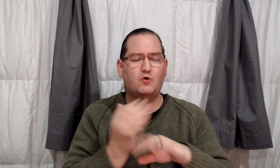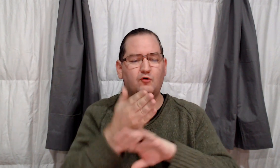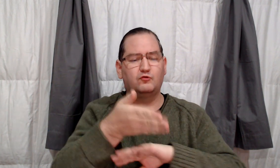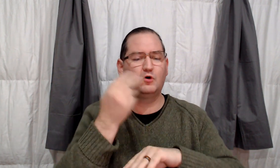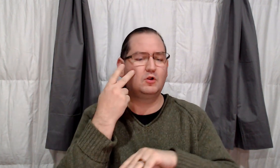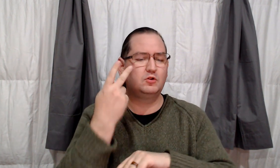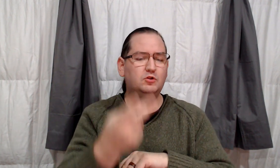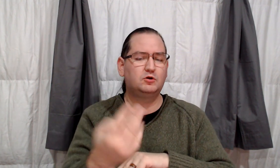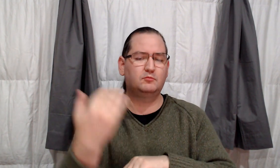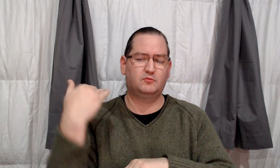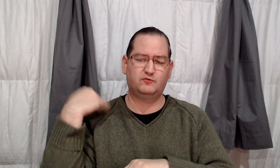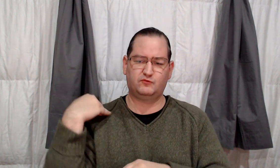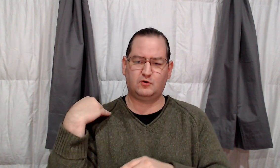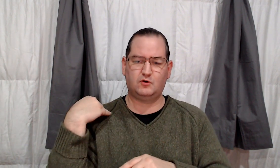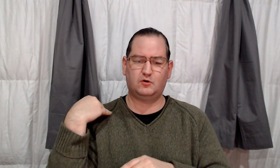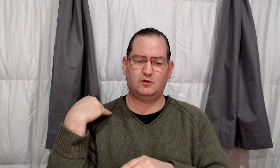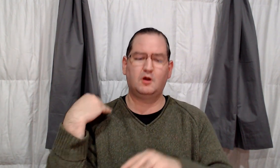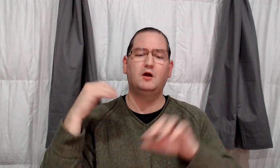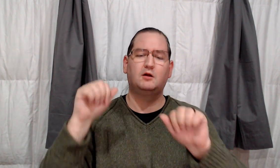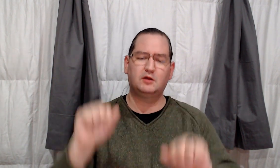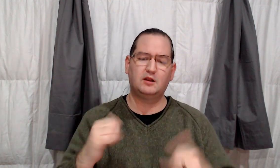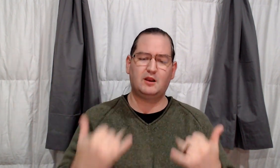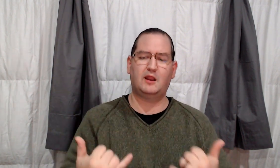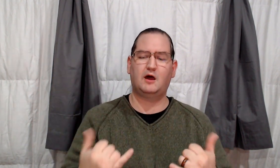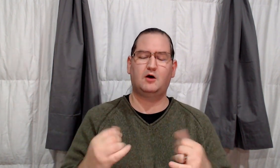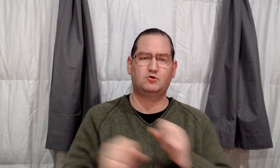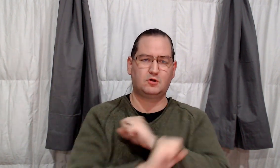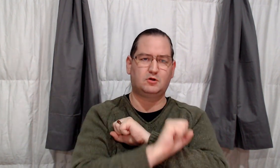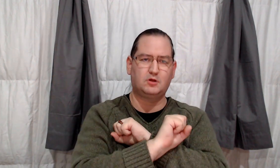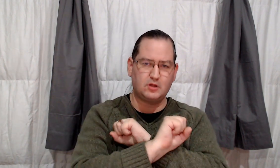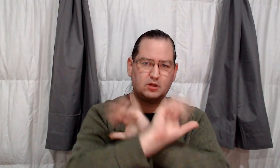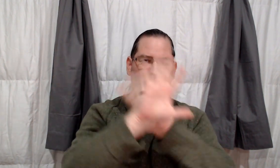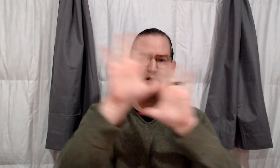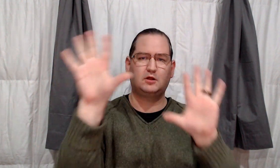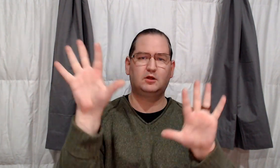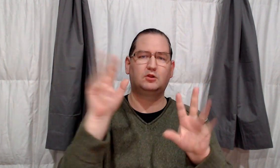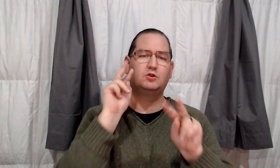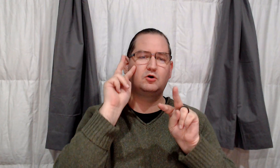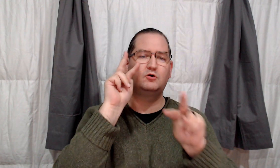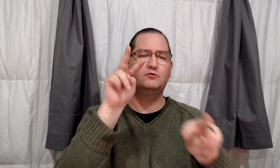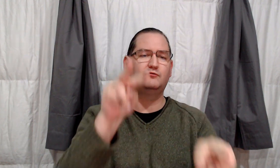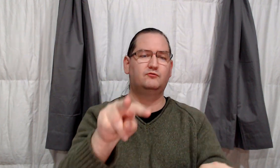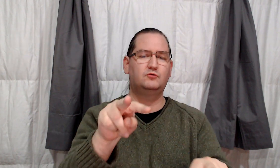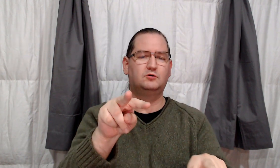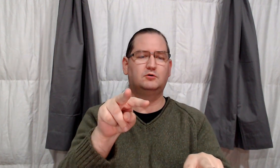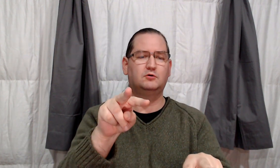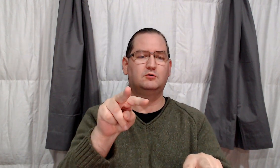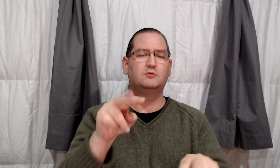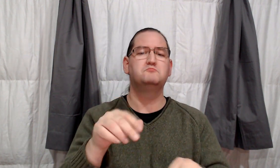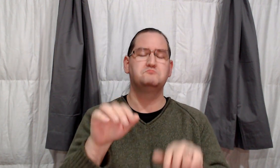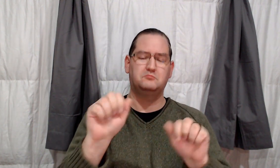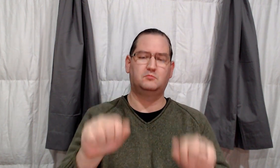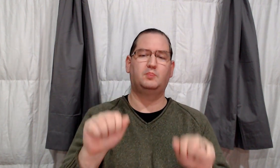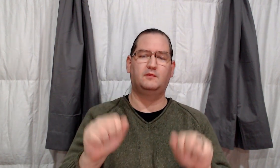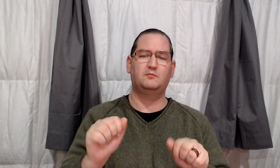of the possibilities of a new way of living, a new way of being. Take that time now. A brief time seems to be a long